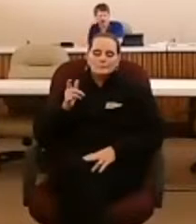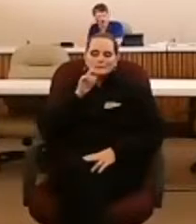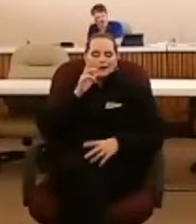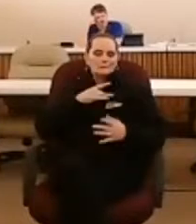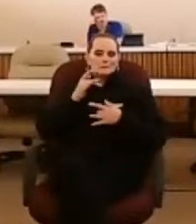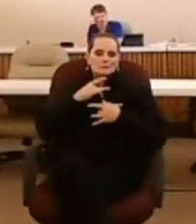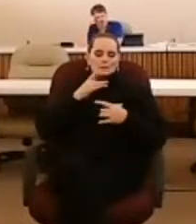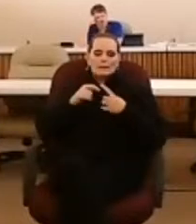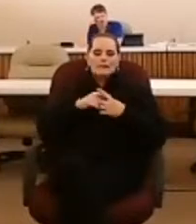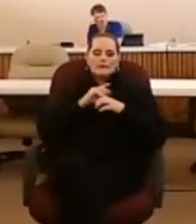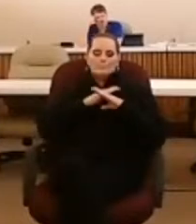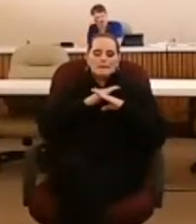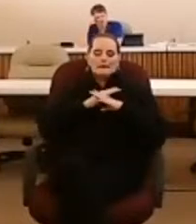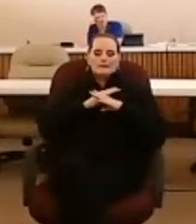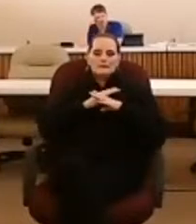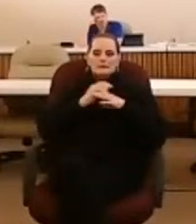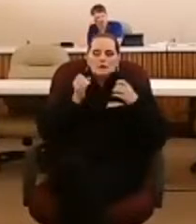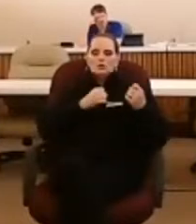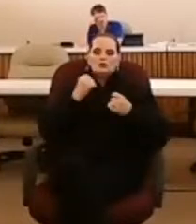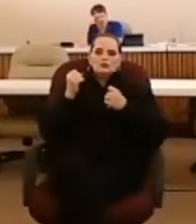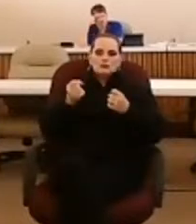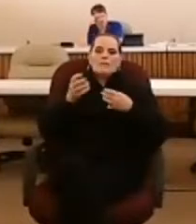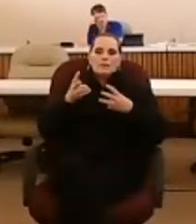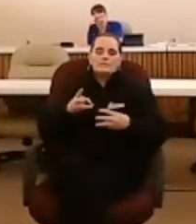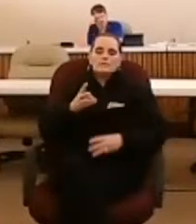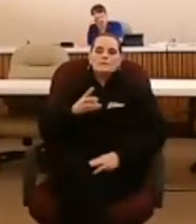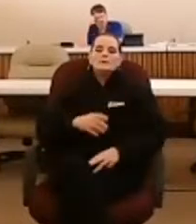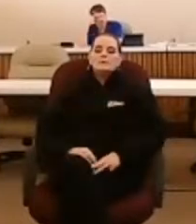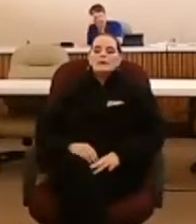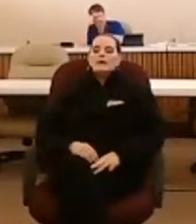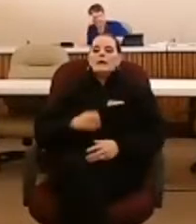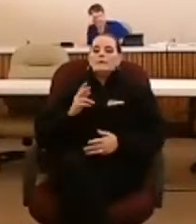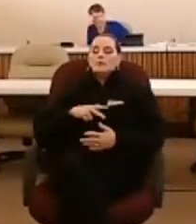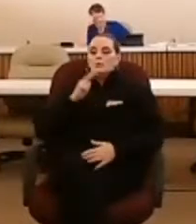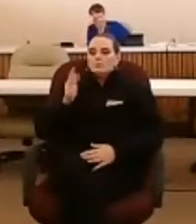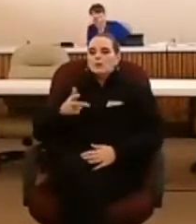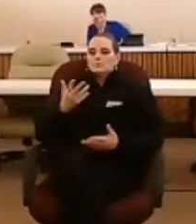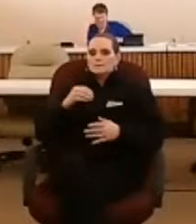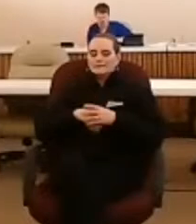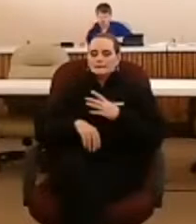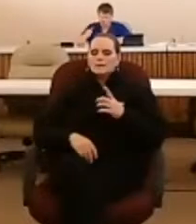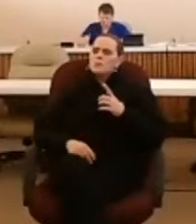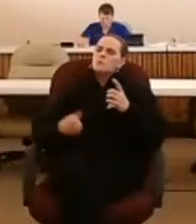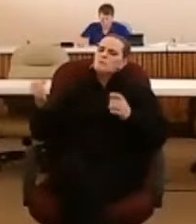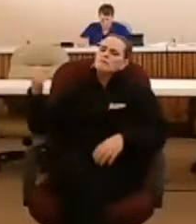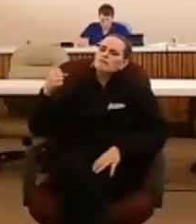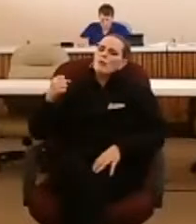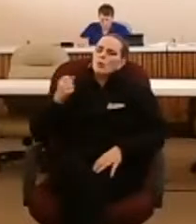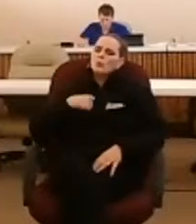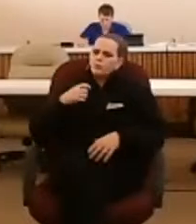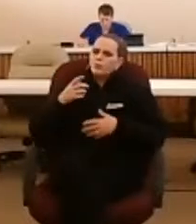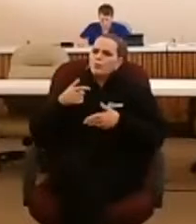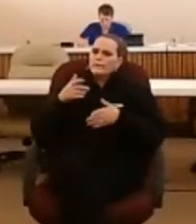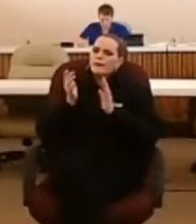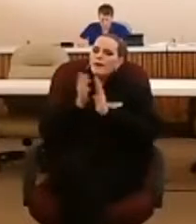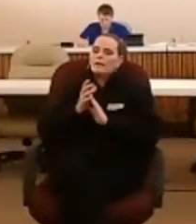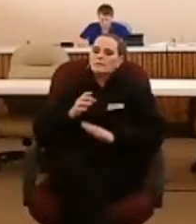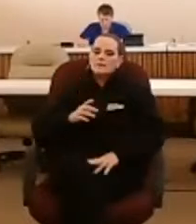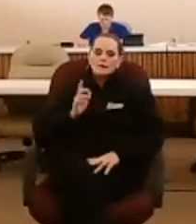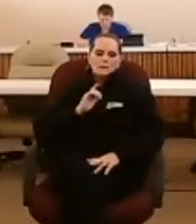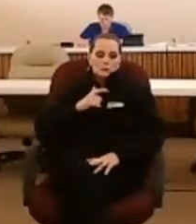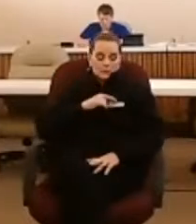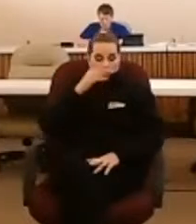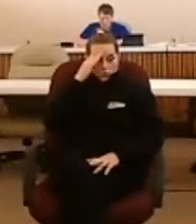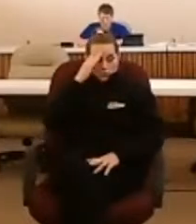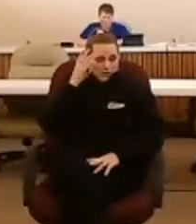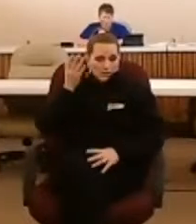blocking driveways and such if you're parking on the inside. So yeah, we can check on that. Do we know when we'll be meeting on this